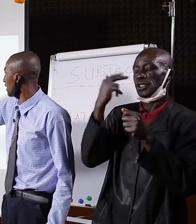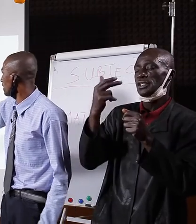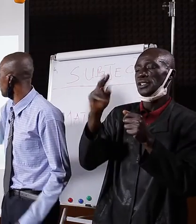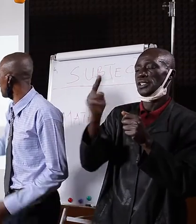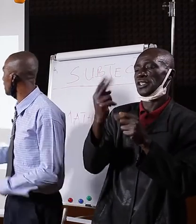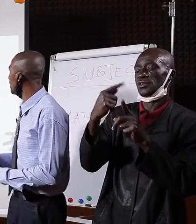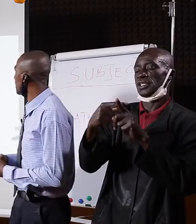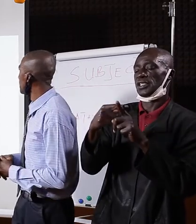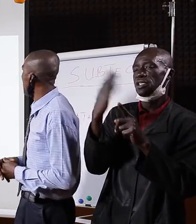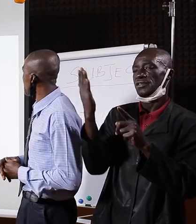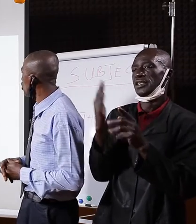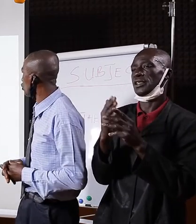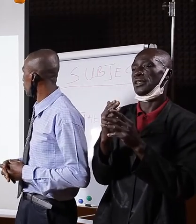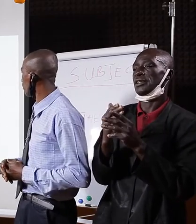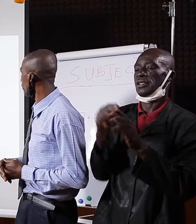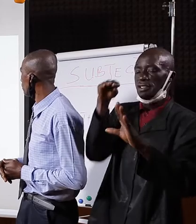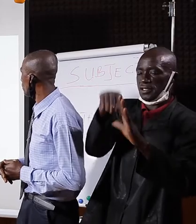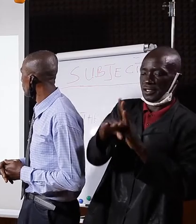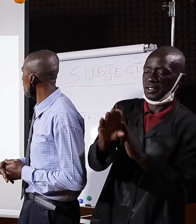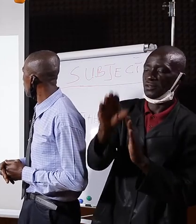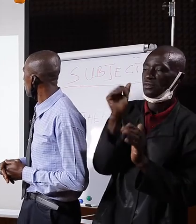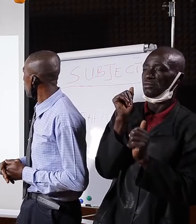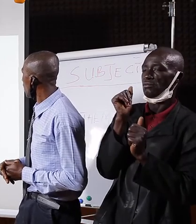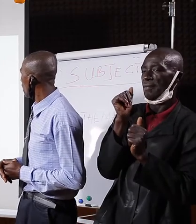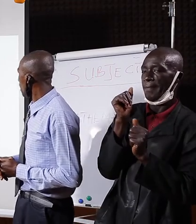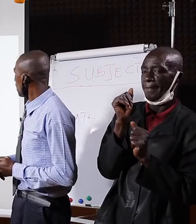second negative there. Then into